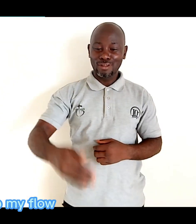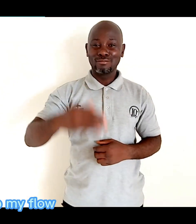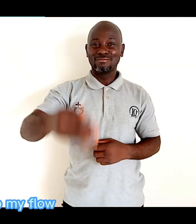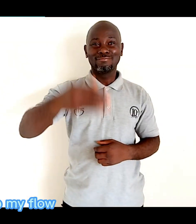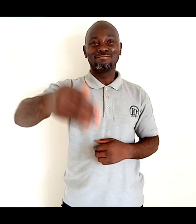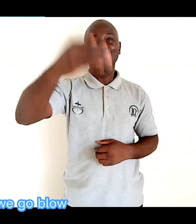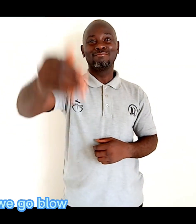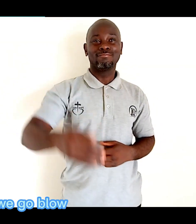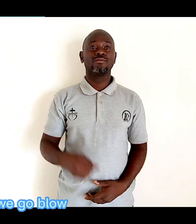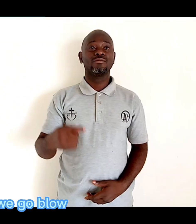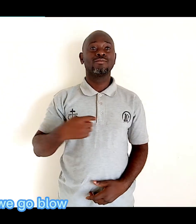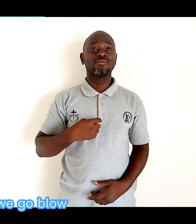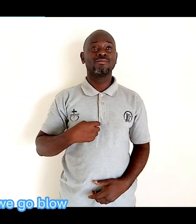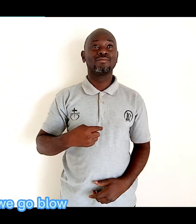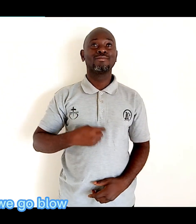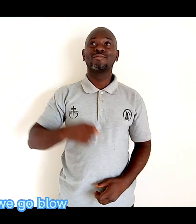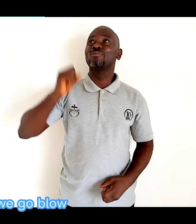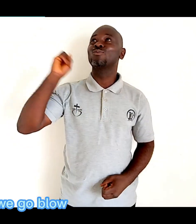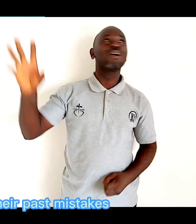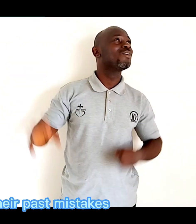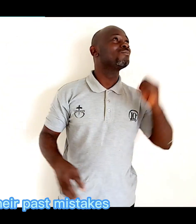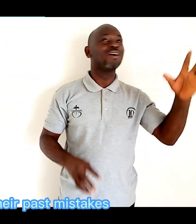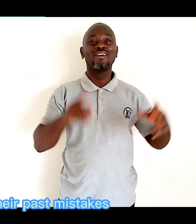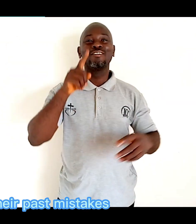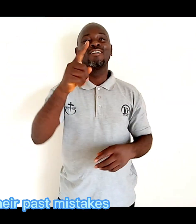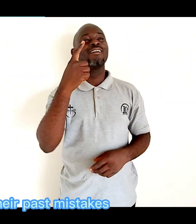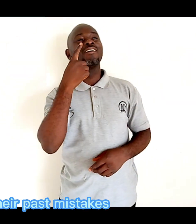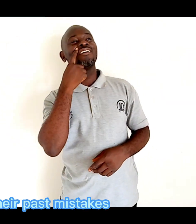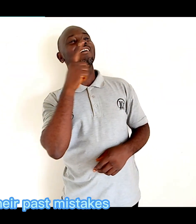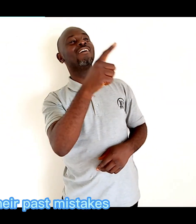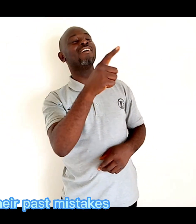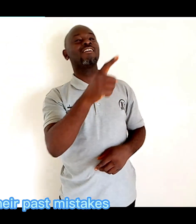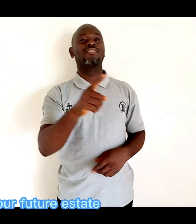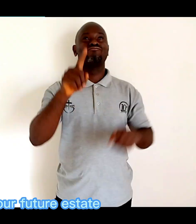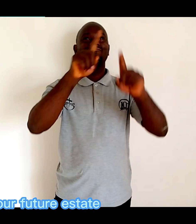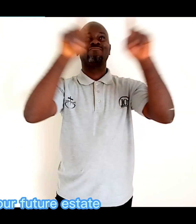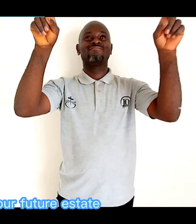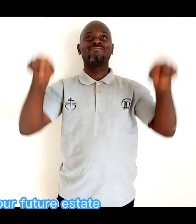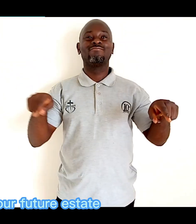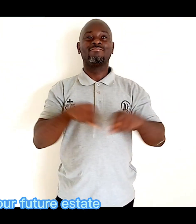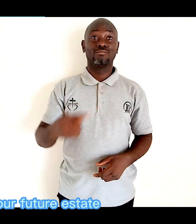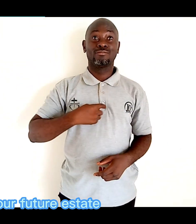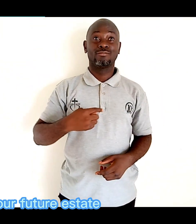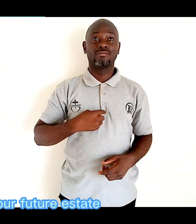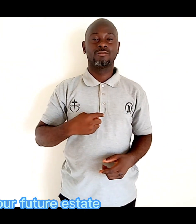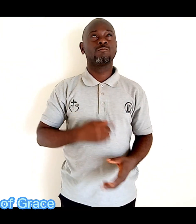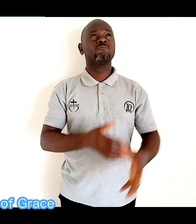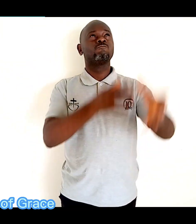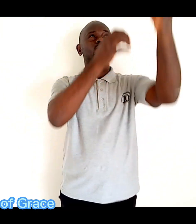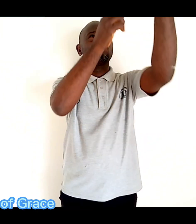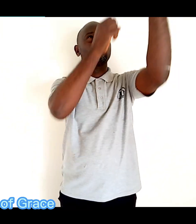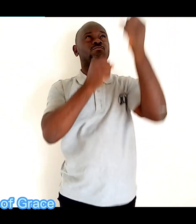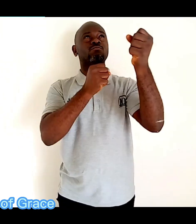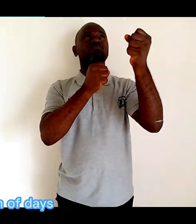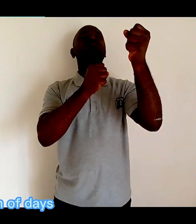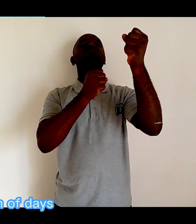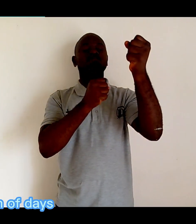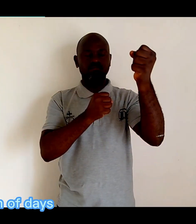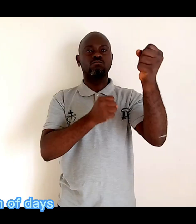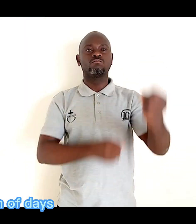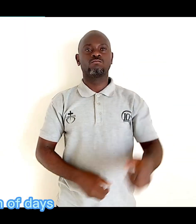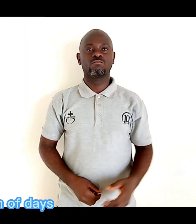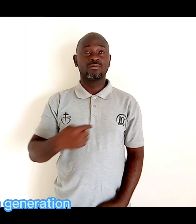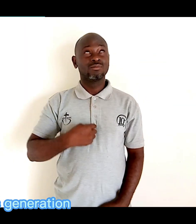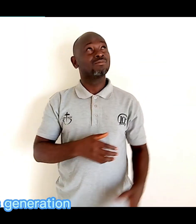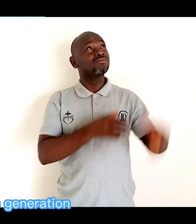stop my flow. One day surely we go blow. I'm the correction of their past mistakes. I'm the activation of your future estates. I'm a product of grace. I've got